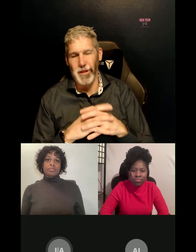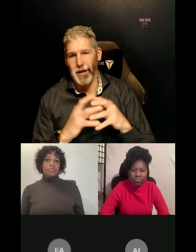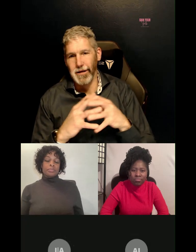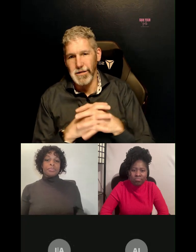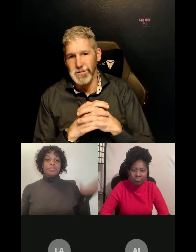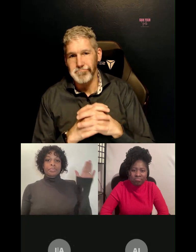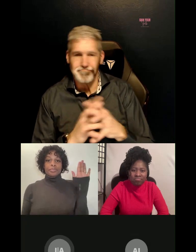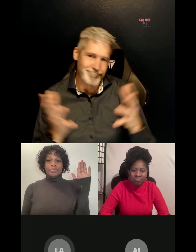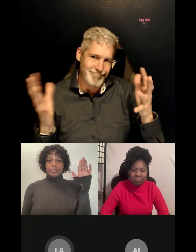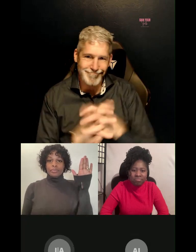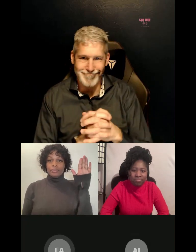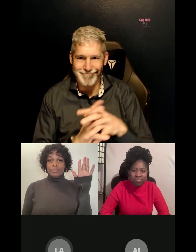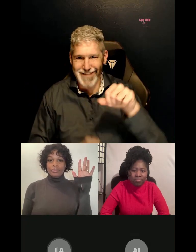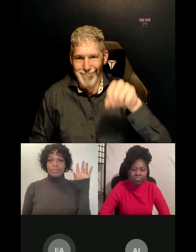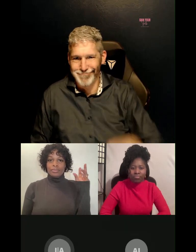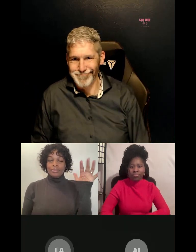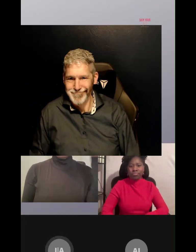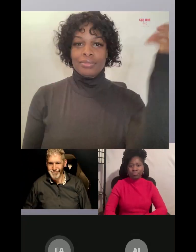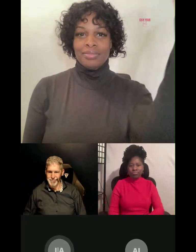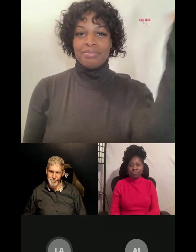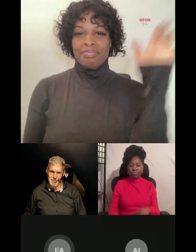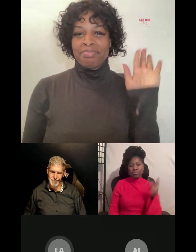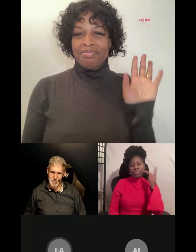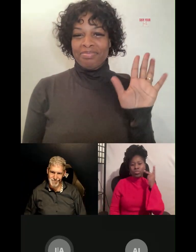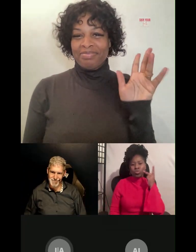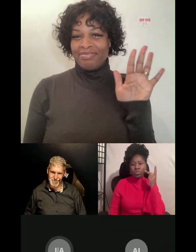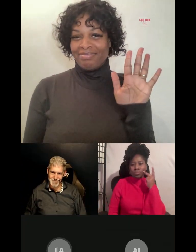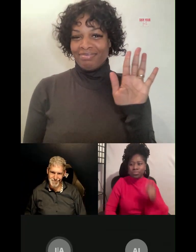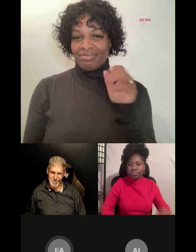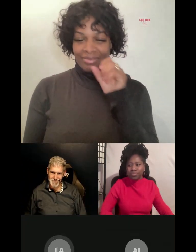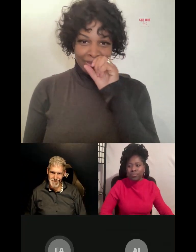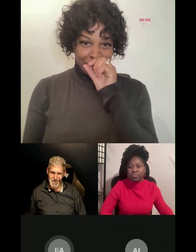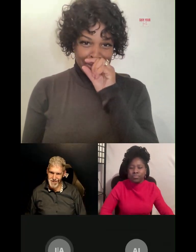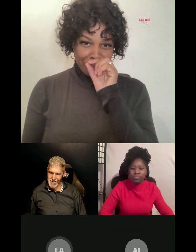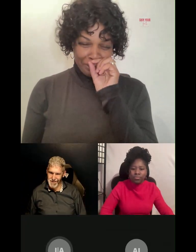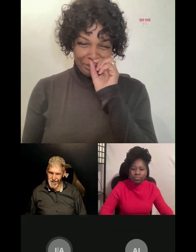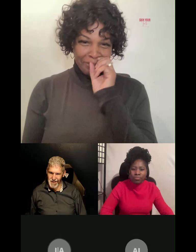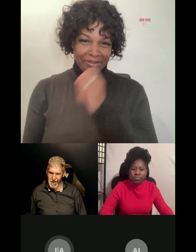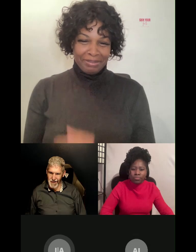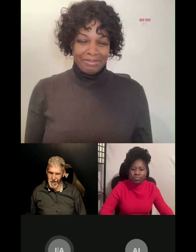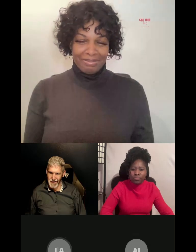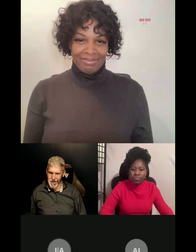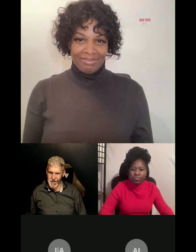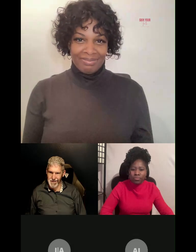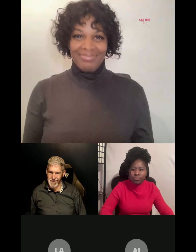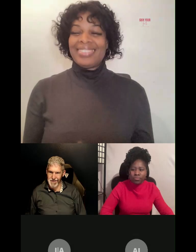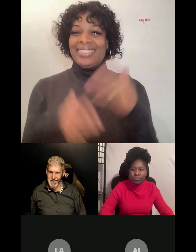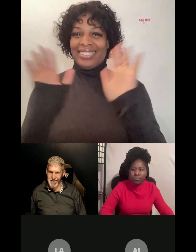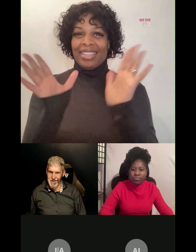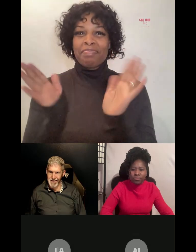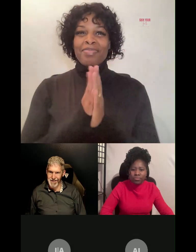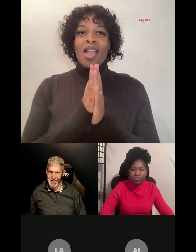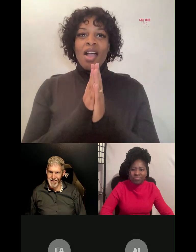The productions can be made, and that kind of ecosystem can be set into motion.